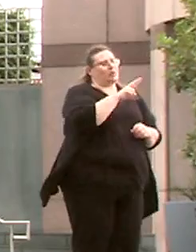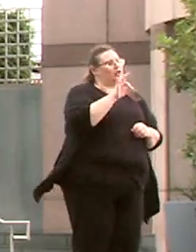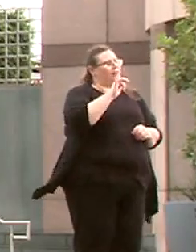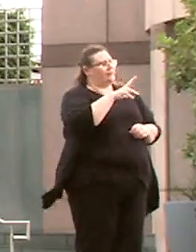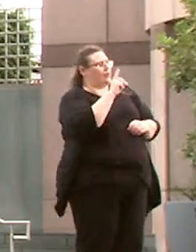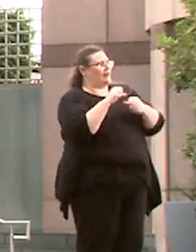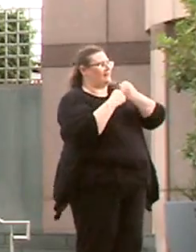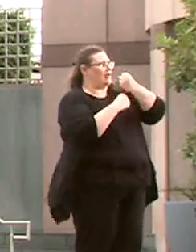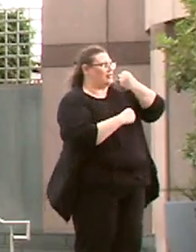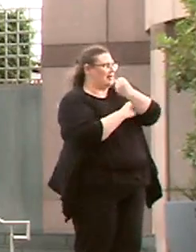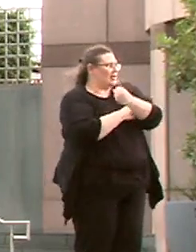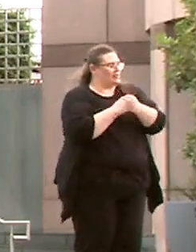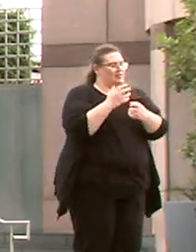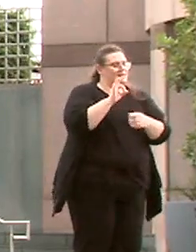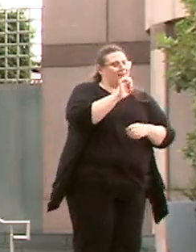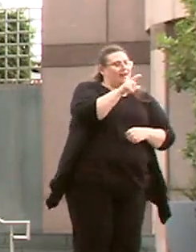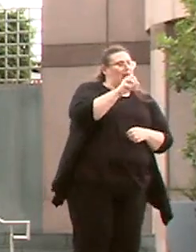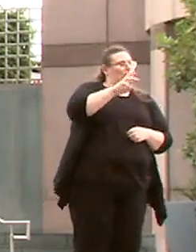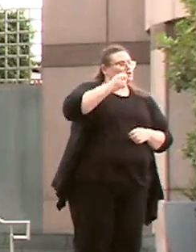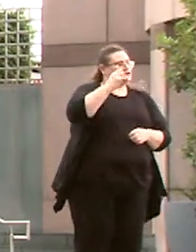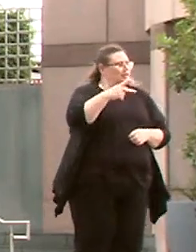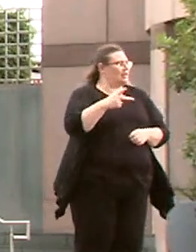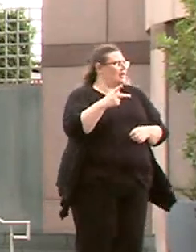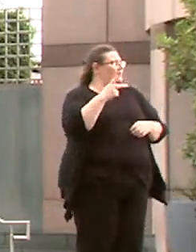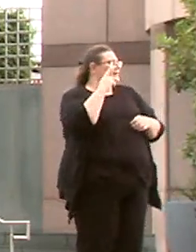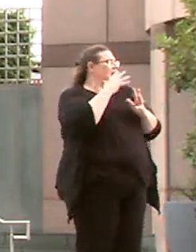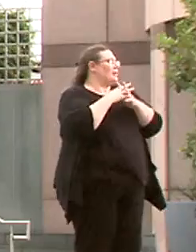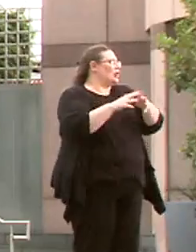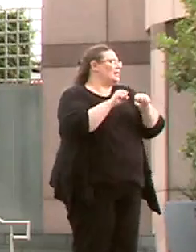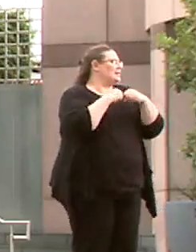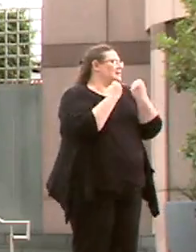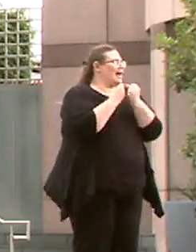Foundation's Disability Futures Fellow, a Visions Mentee of the American